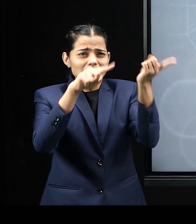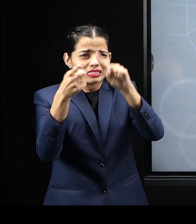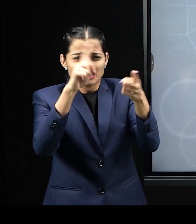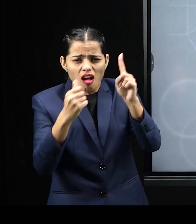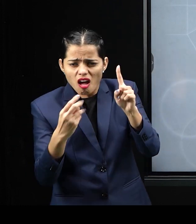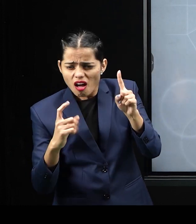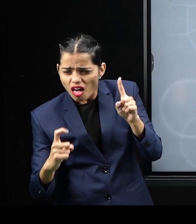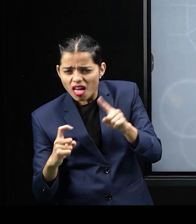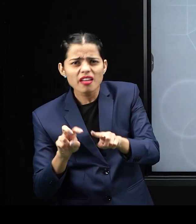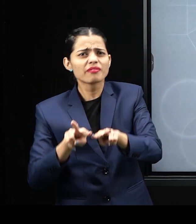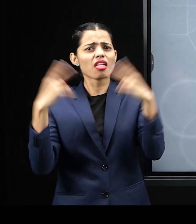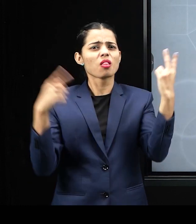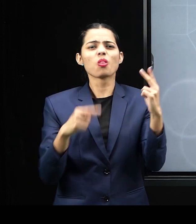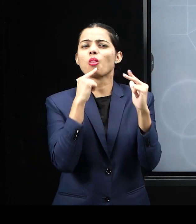Euclid's division lemma,